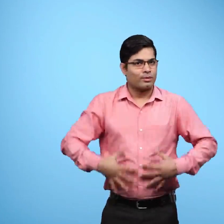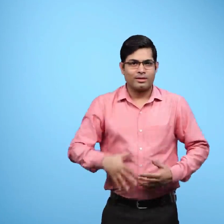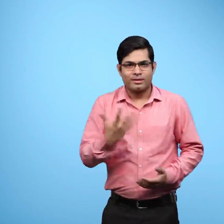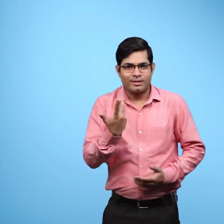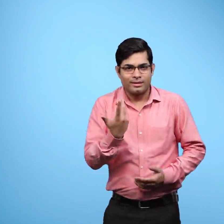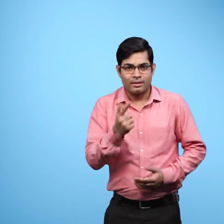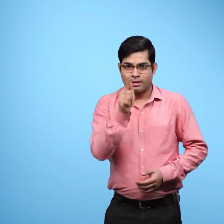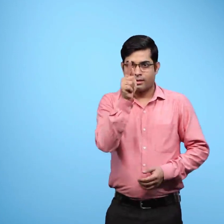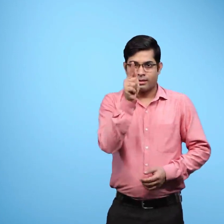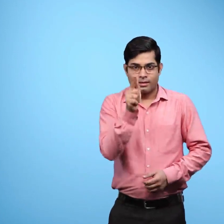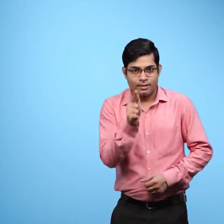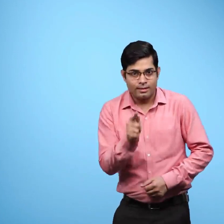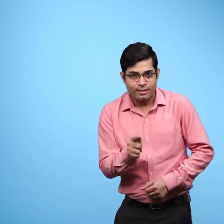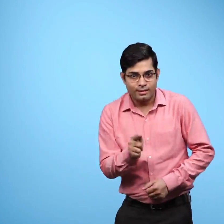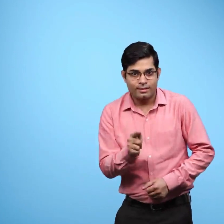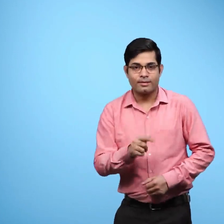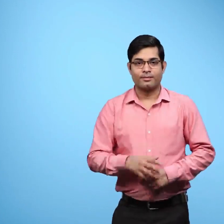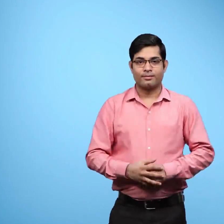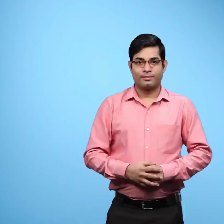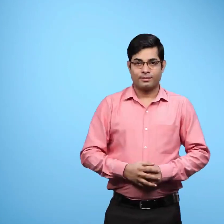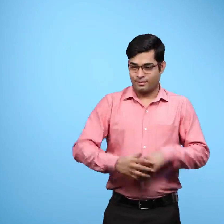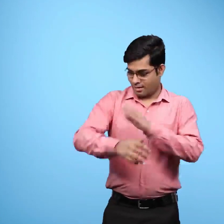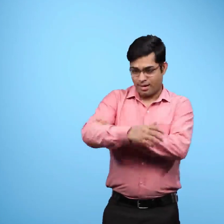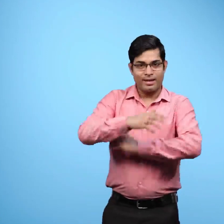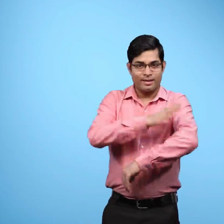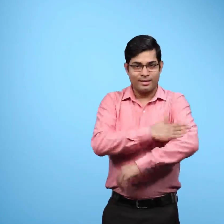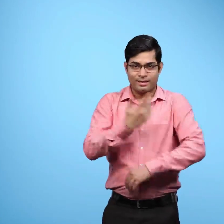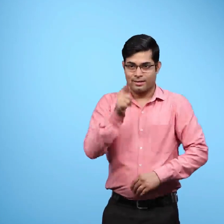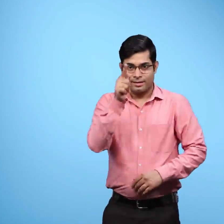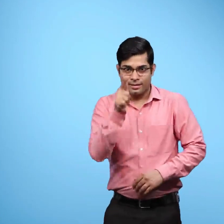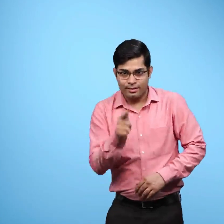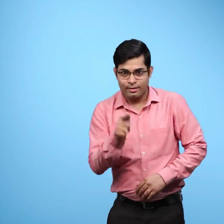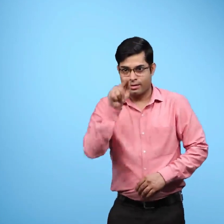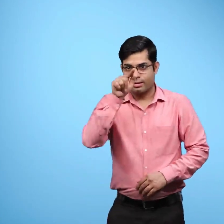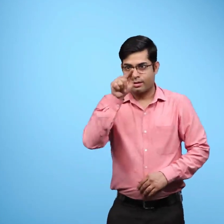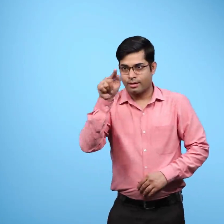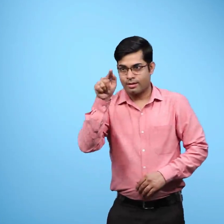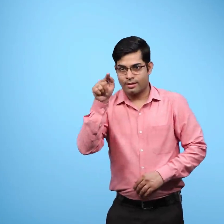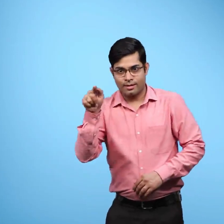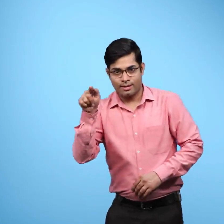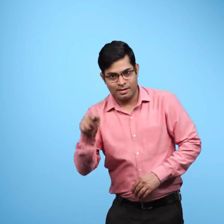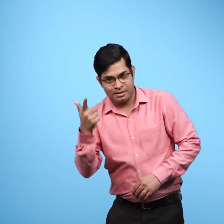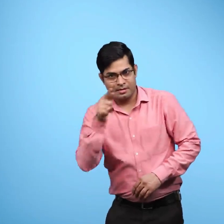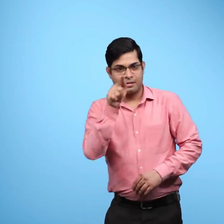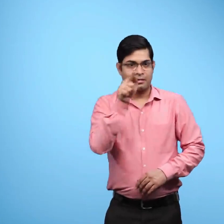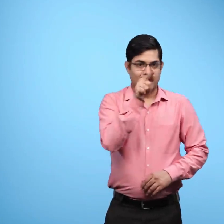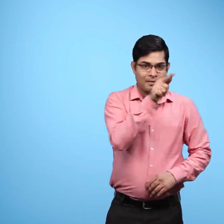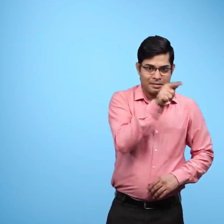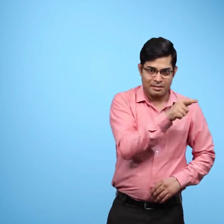Body is drawn by straight lines. Arms are drawn by sleeping lines.